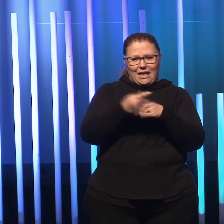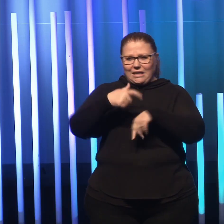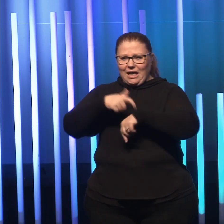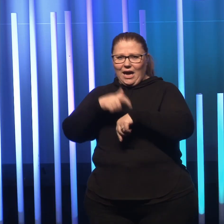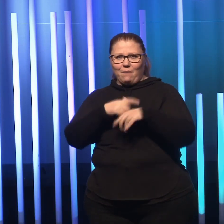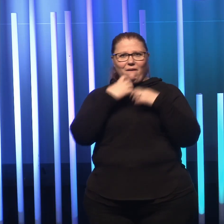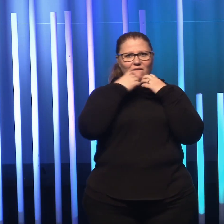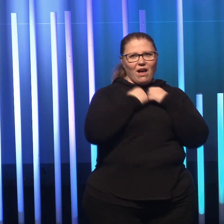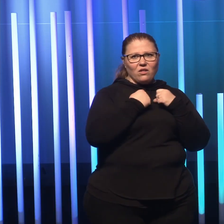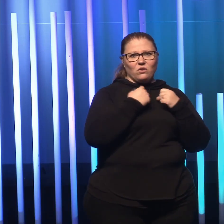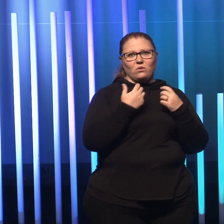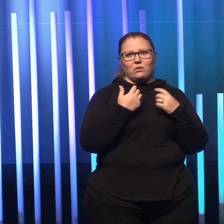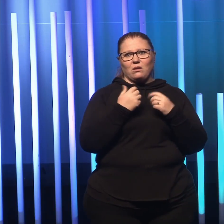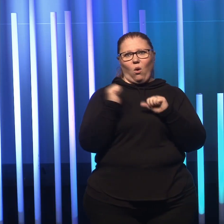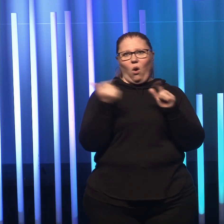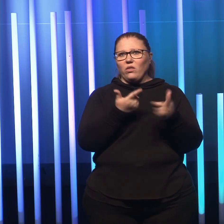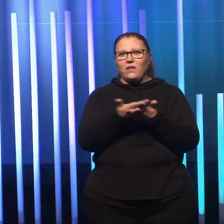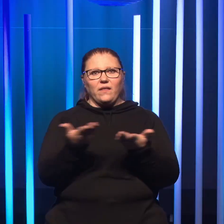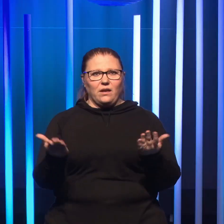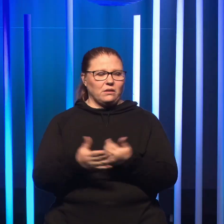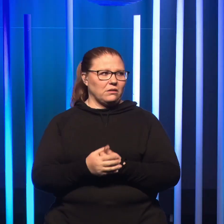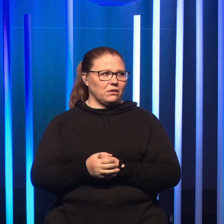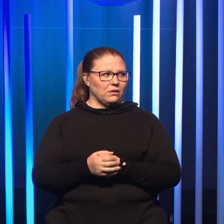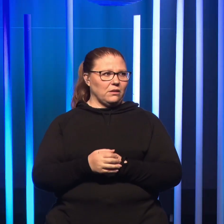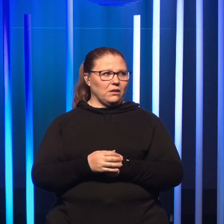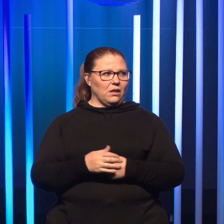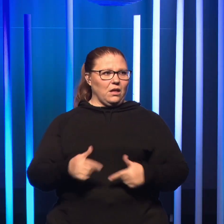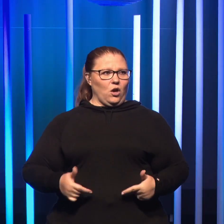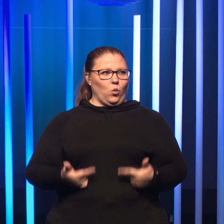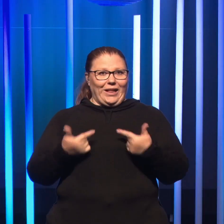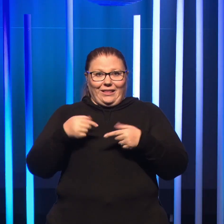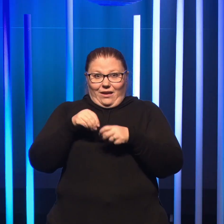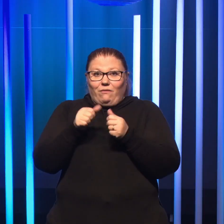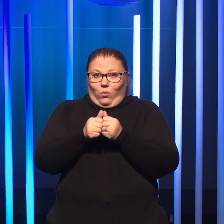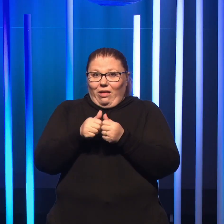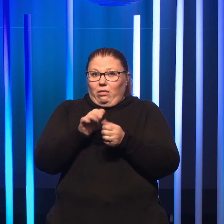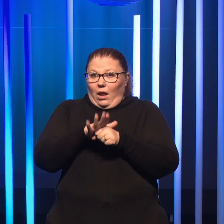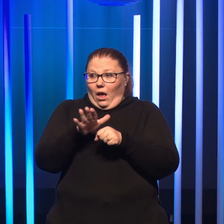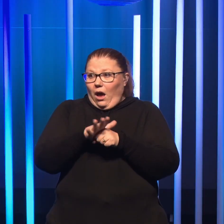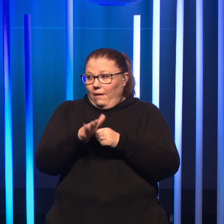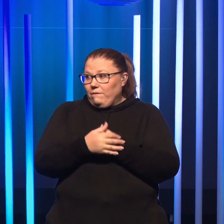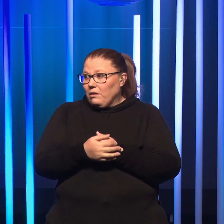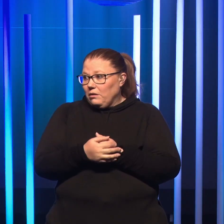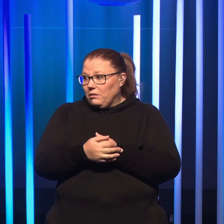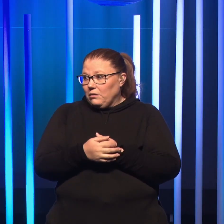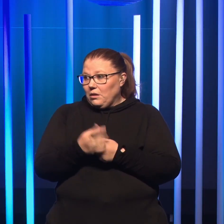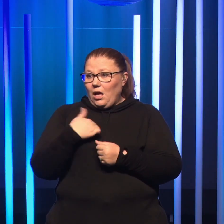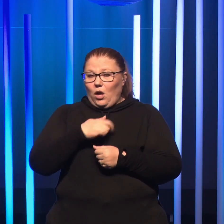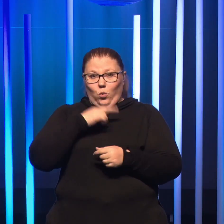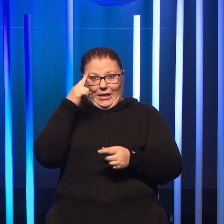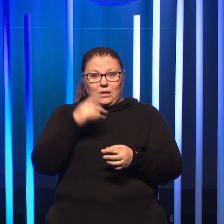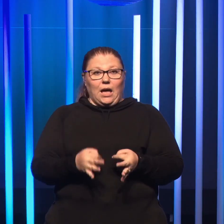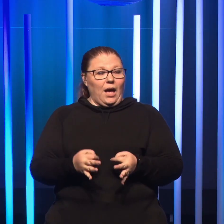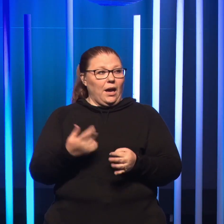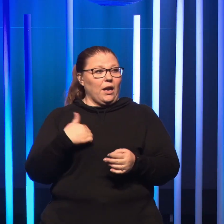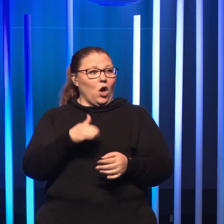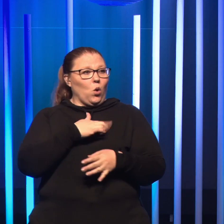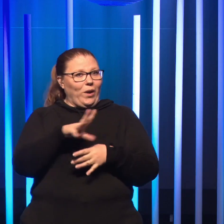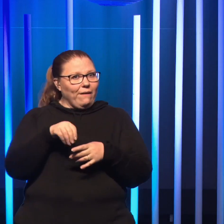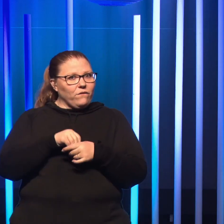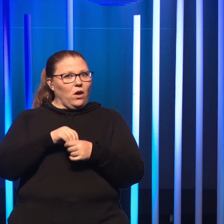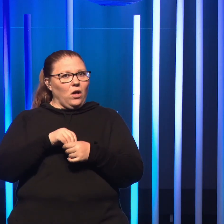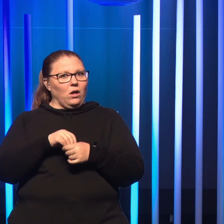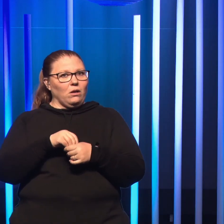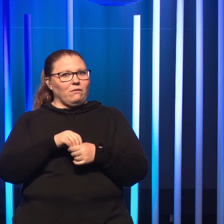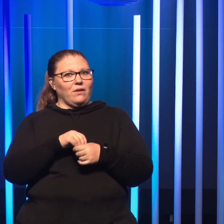our values, all those things. We live with enough. We make choices. We involve